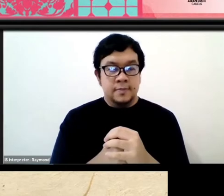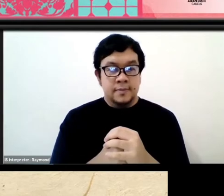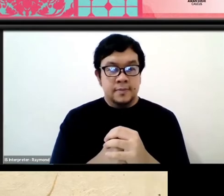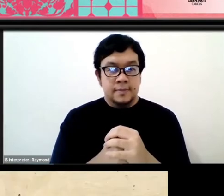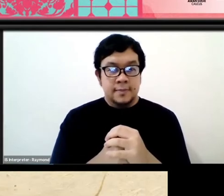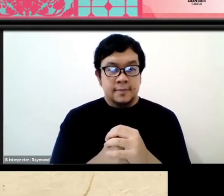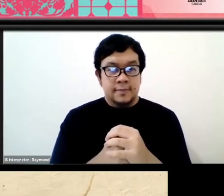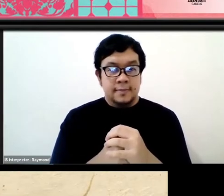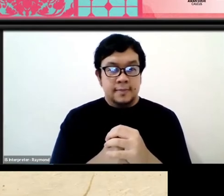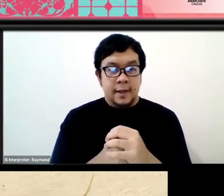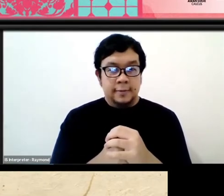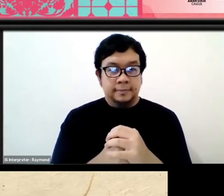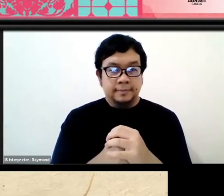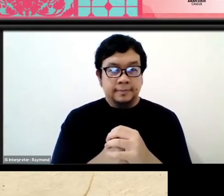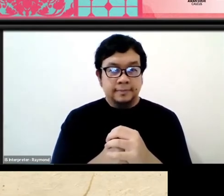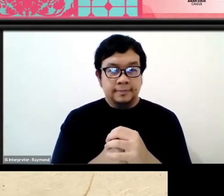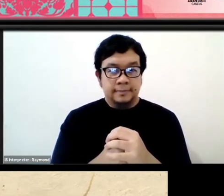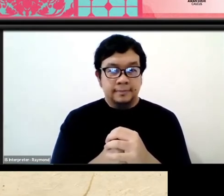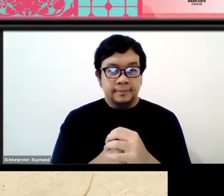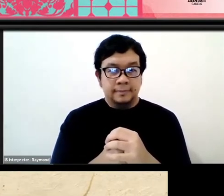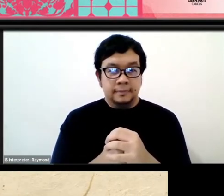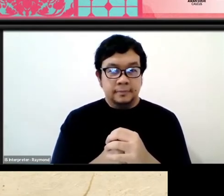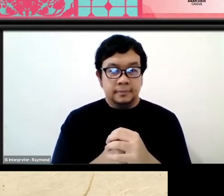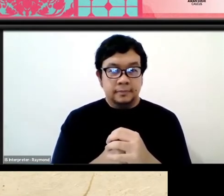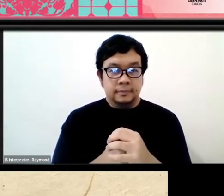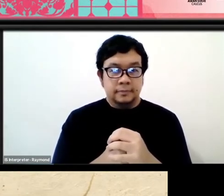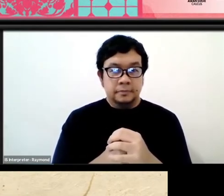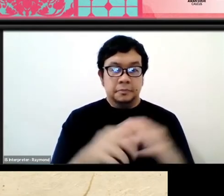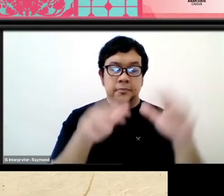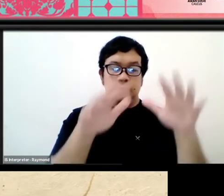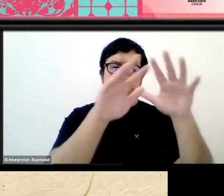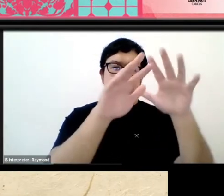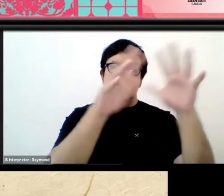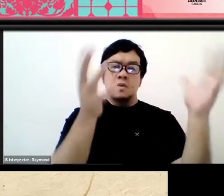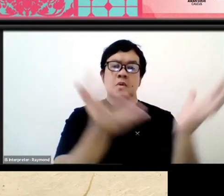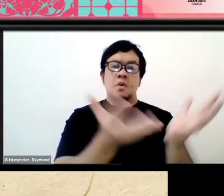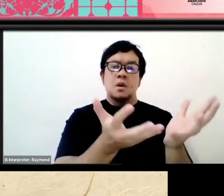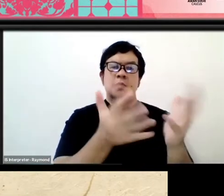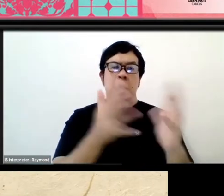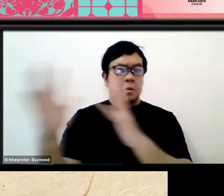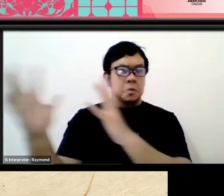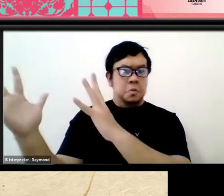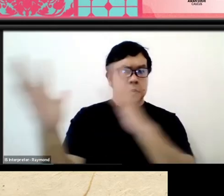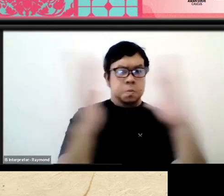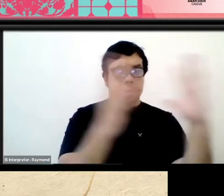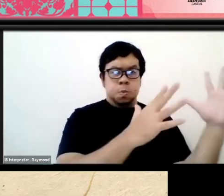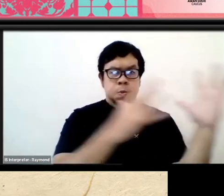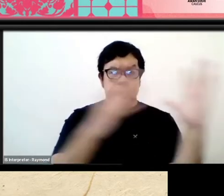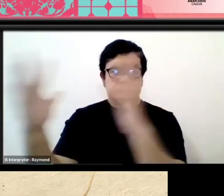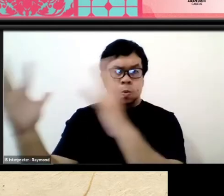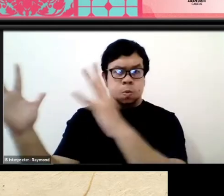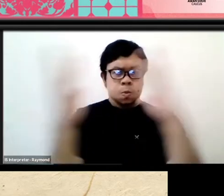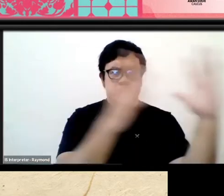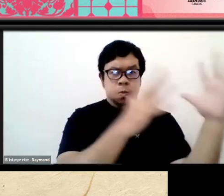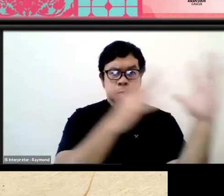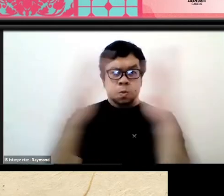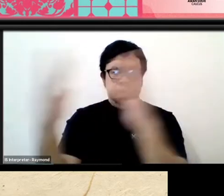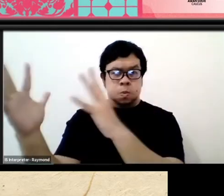A wall of wind from across the globe. How does it